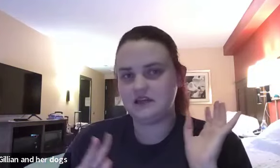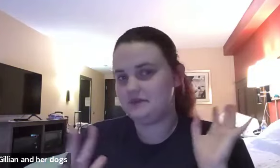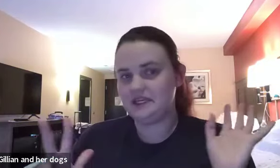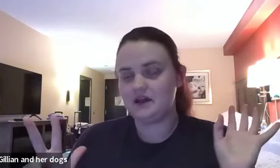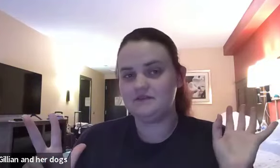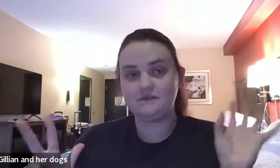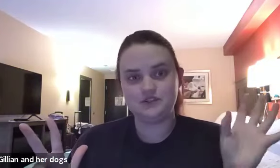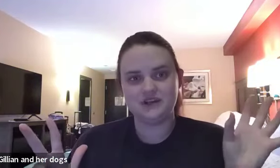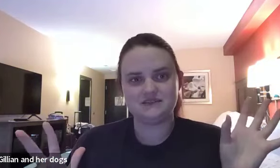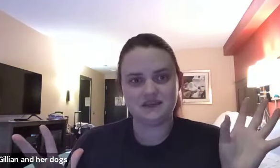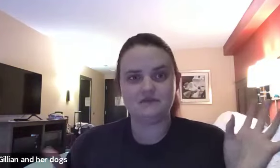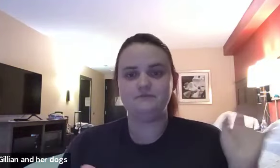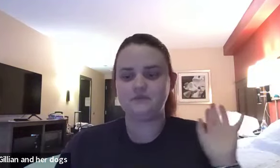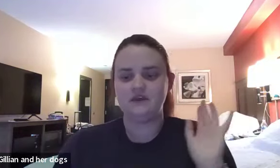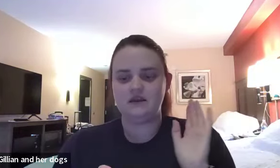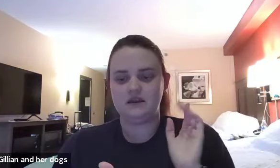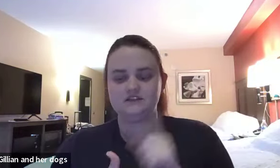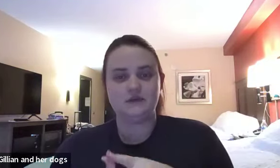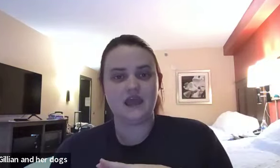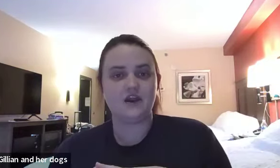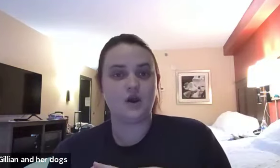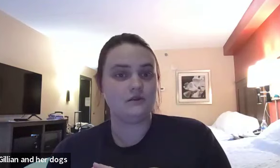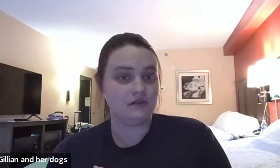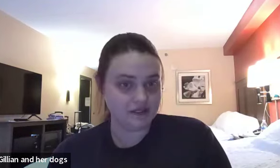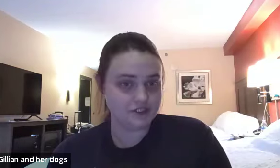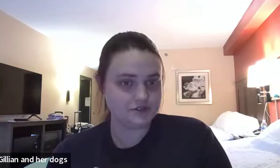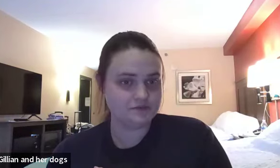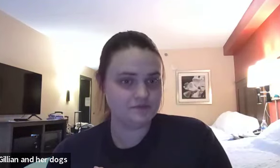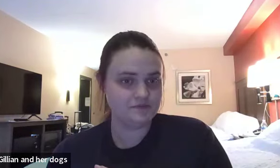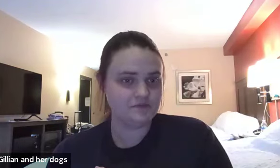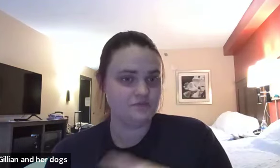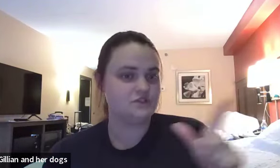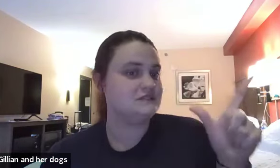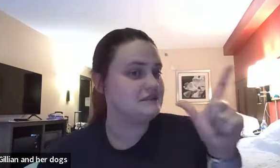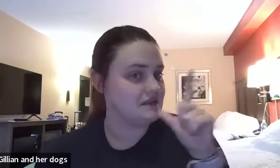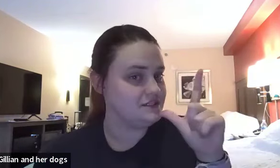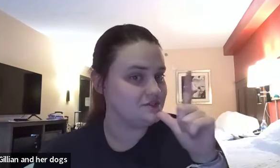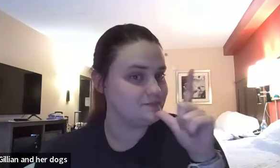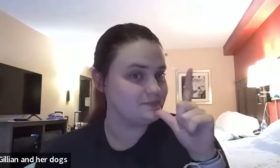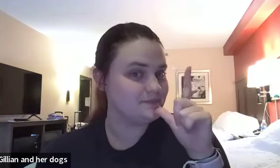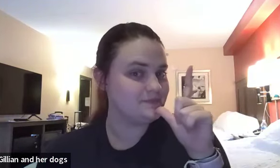type any foods you guys can think of. All right, so we had our lunch, which was lunch,